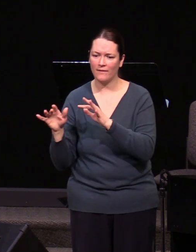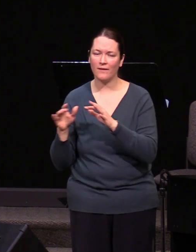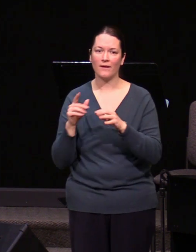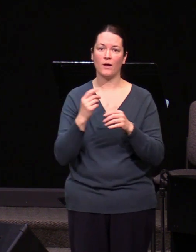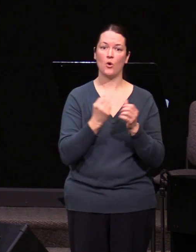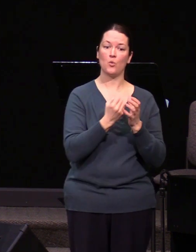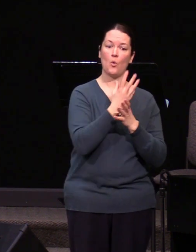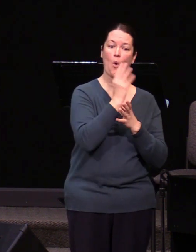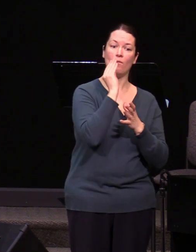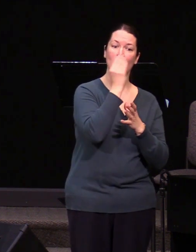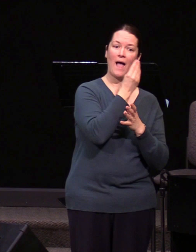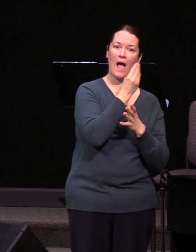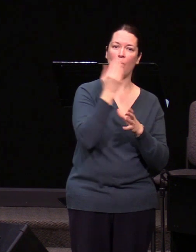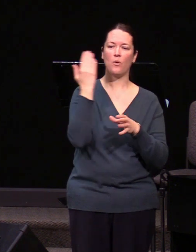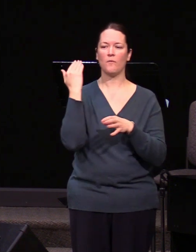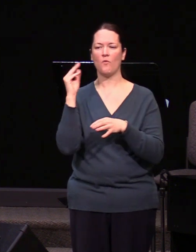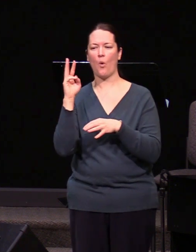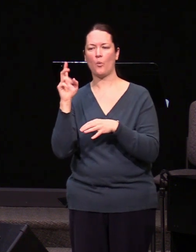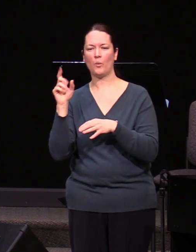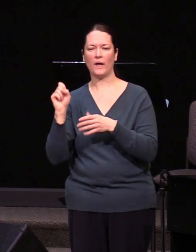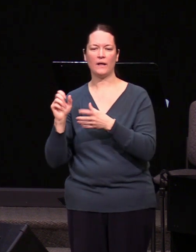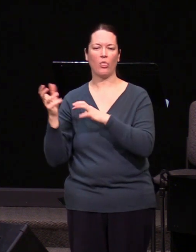weeds.